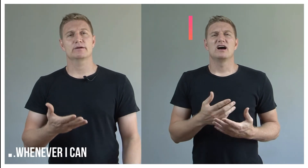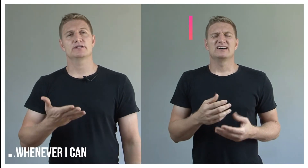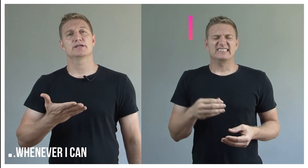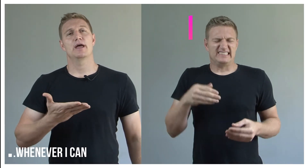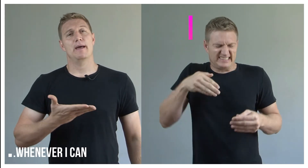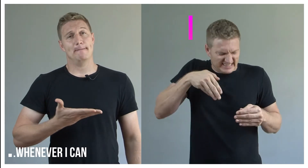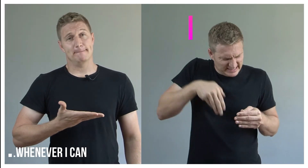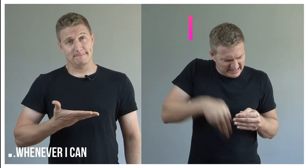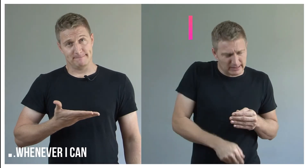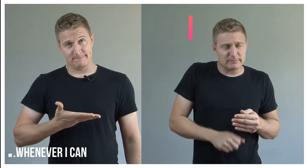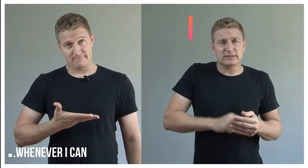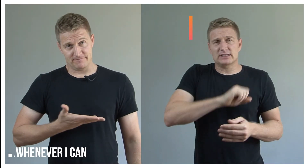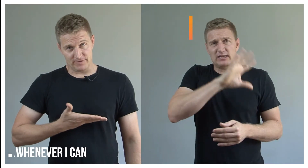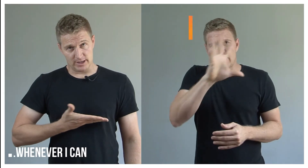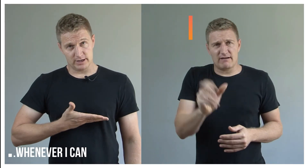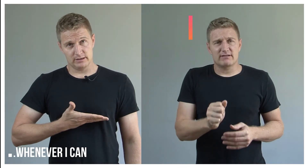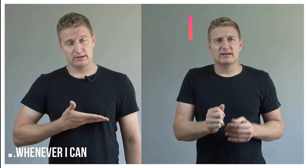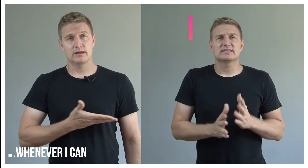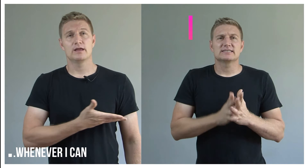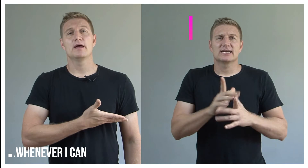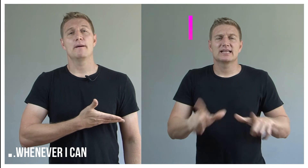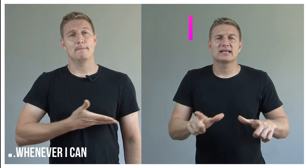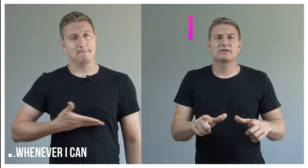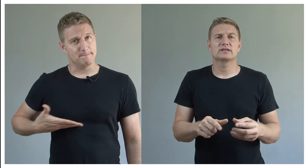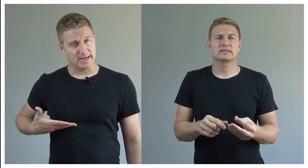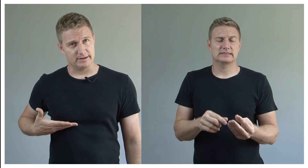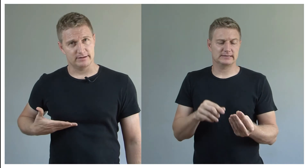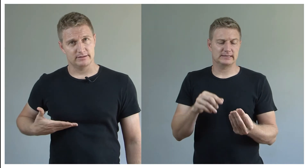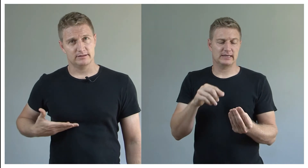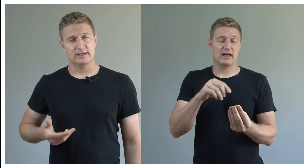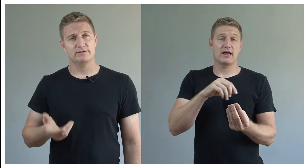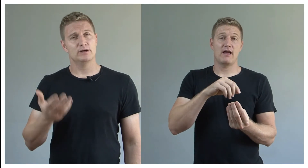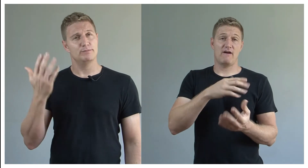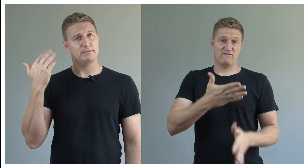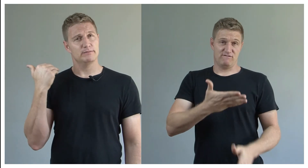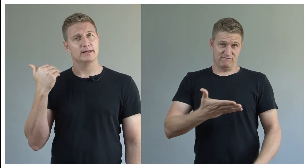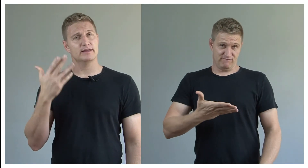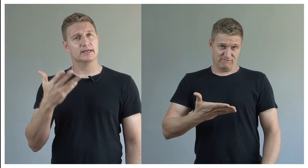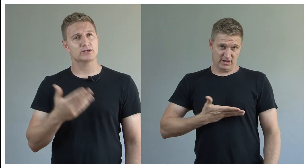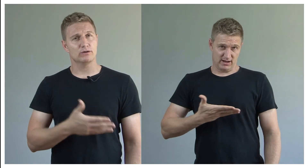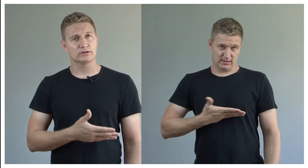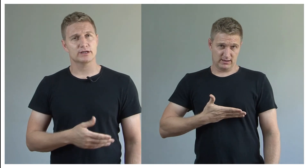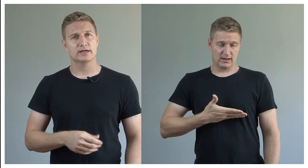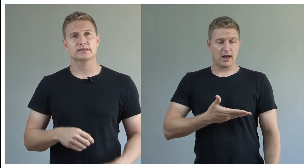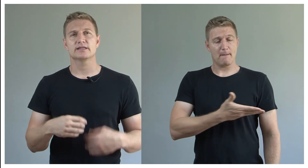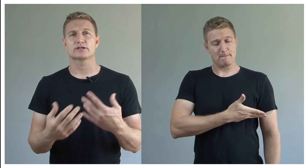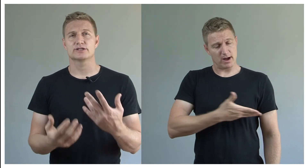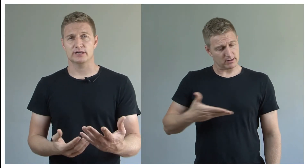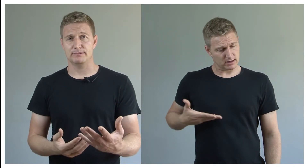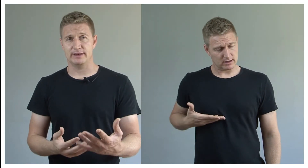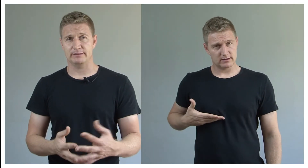language. Father, mother. Even though people might think it's old signs, they are still applicable.